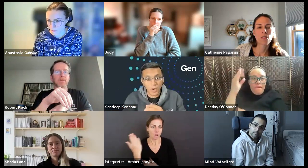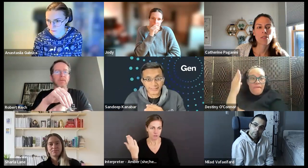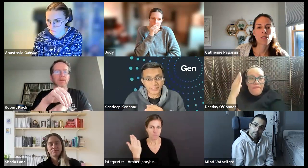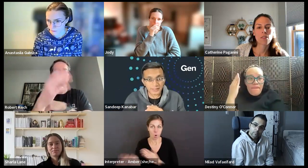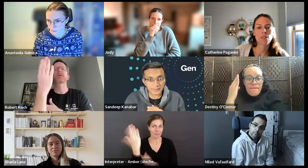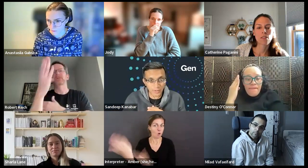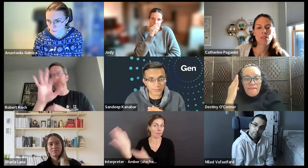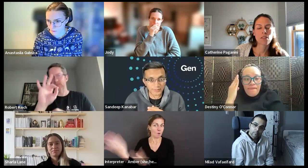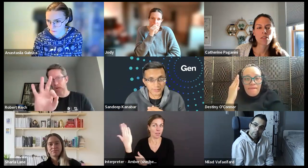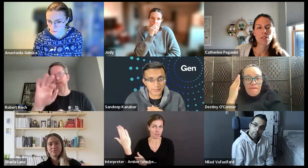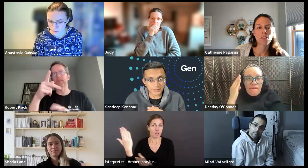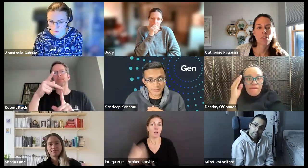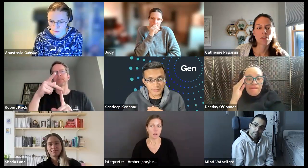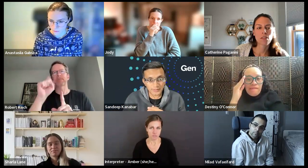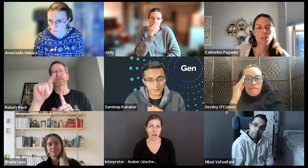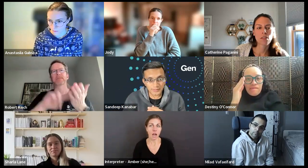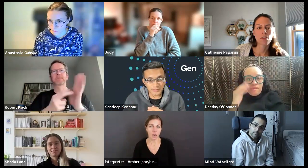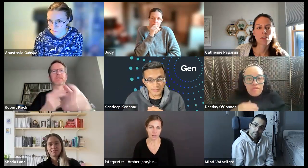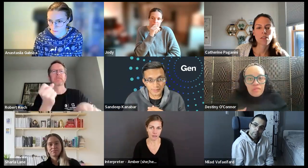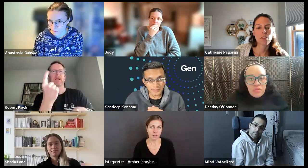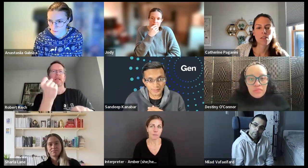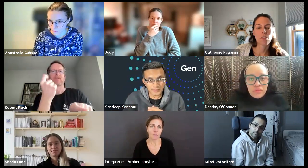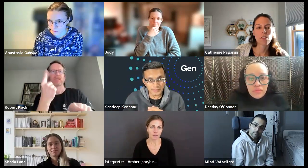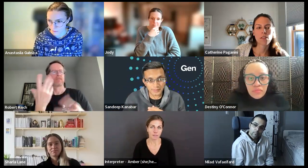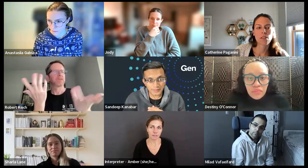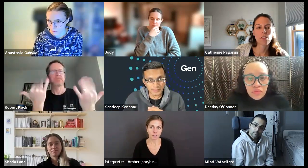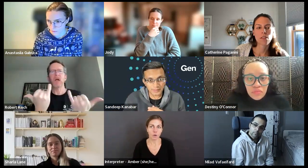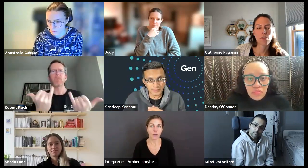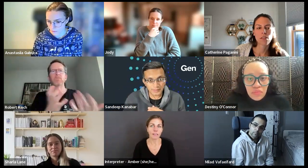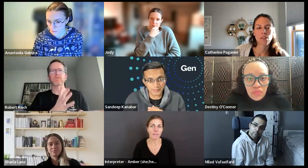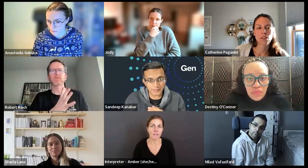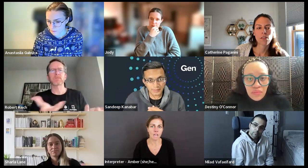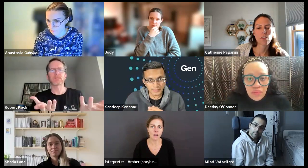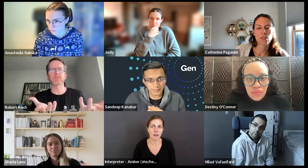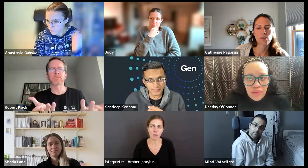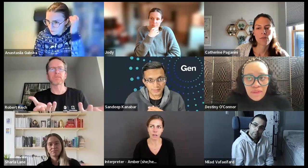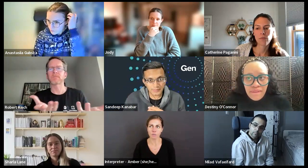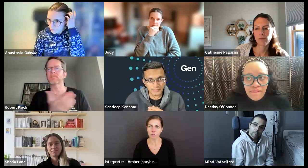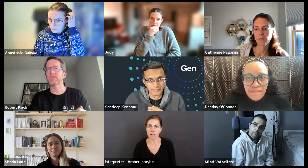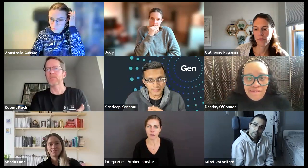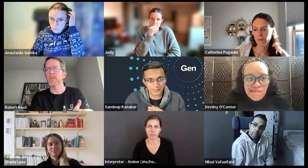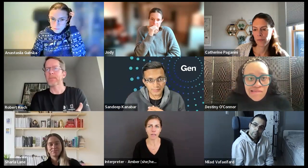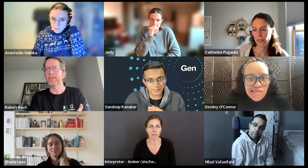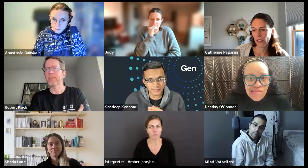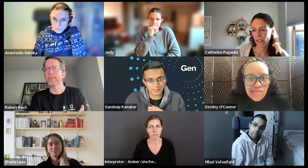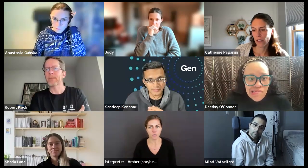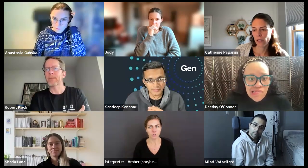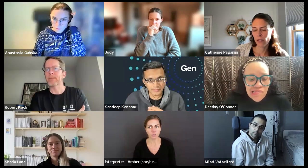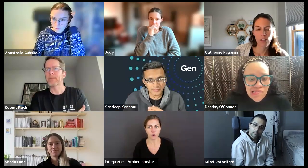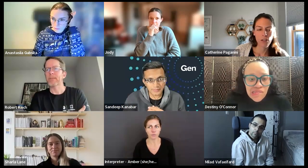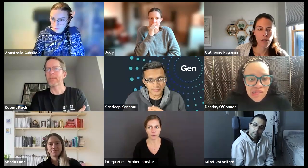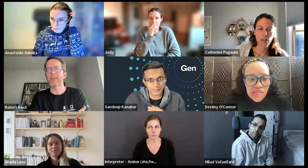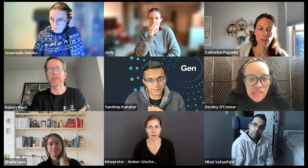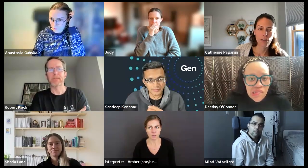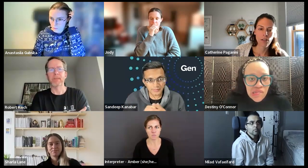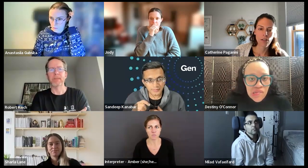What? Yeah, morning. 9 PST, so 11. Okay, right. Okay, not too